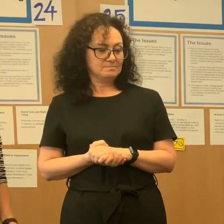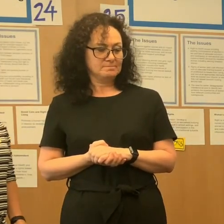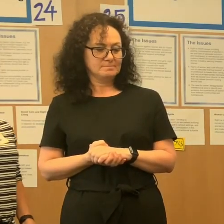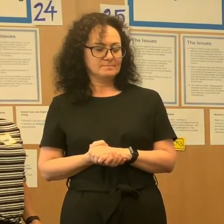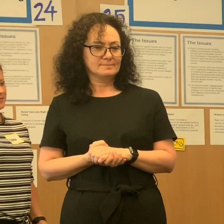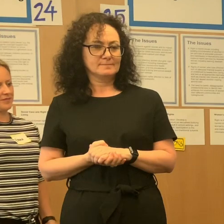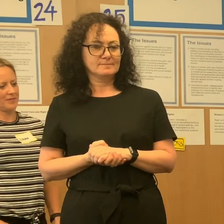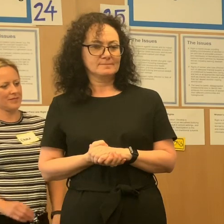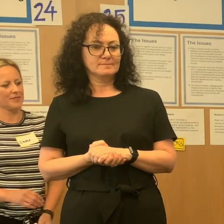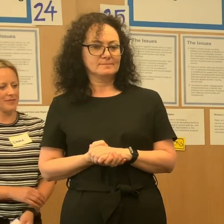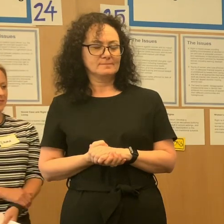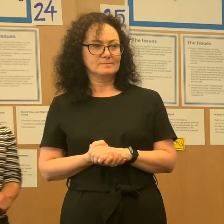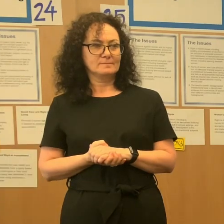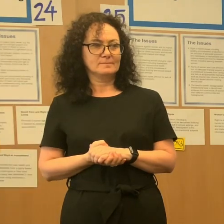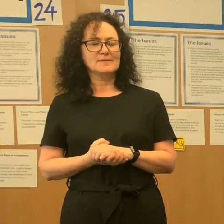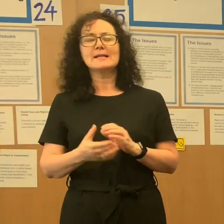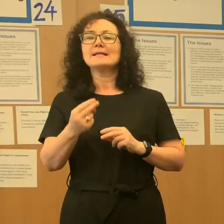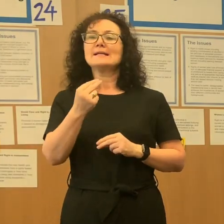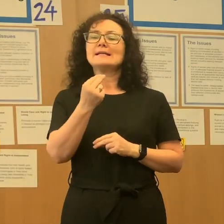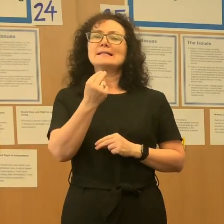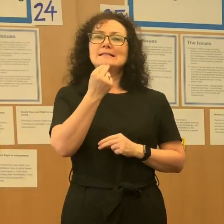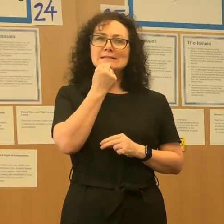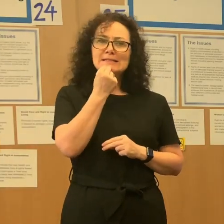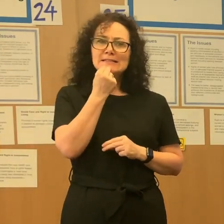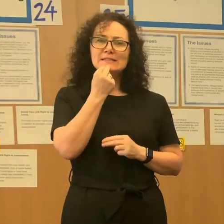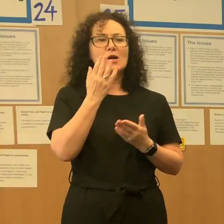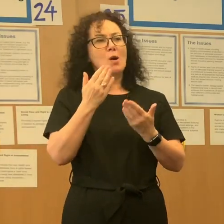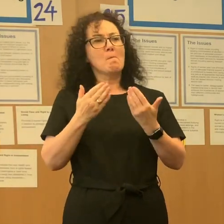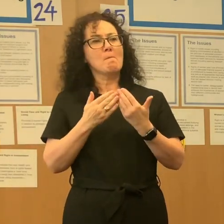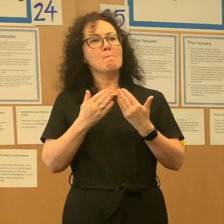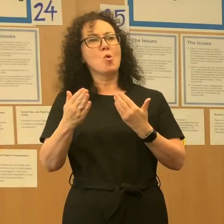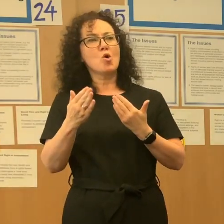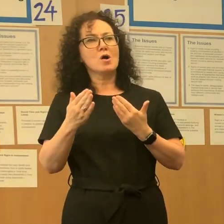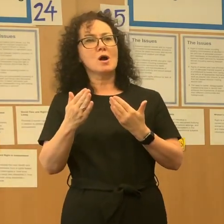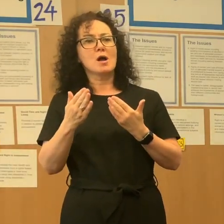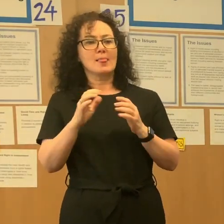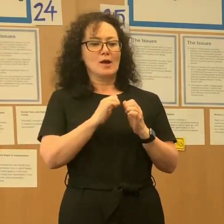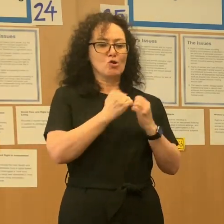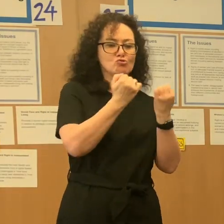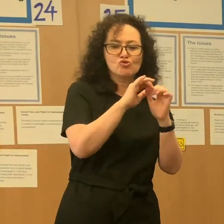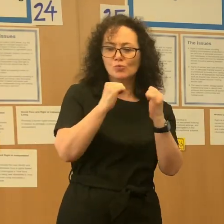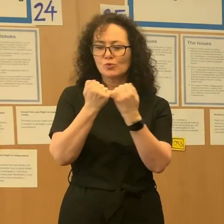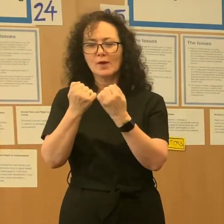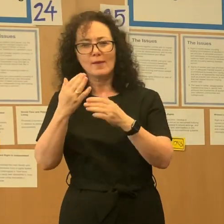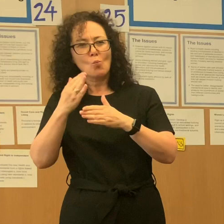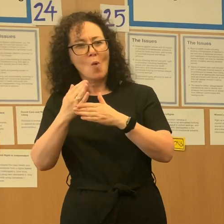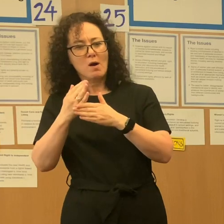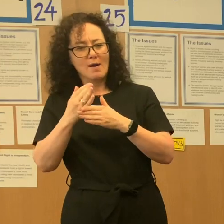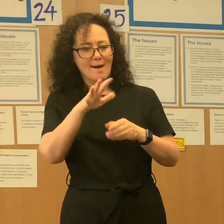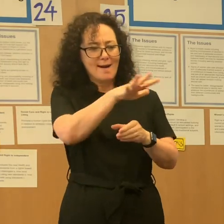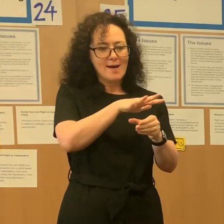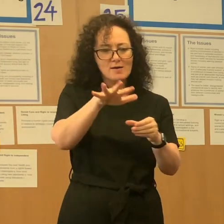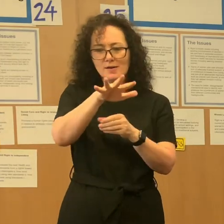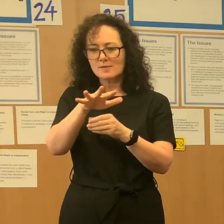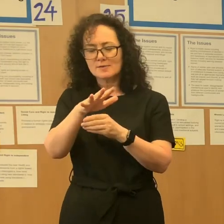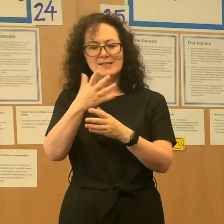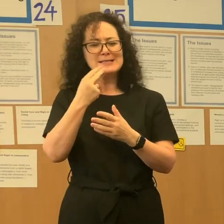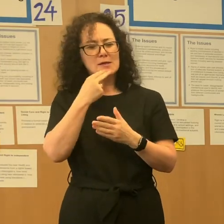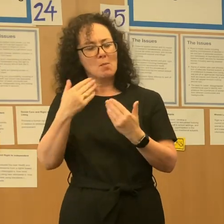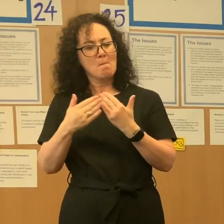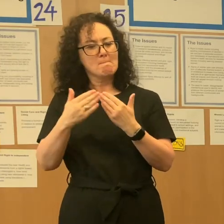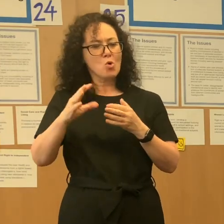much more working between work streams in SNAP 2. There was no working